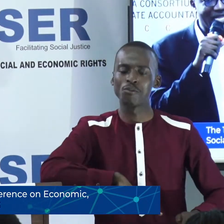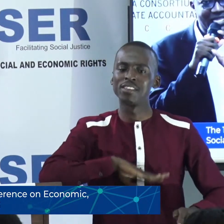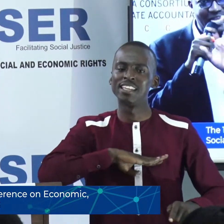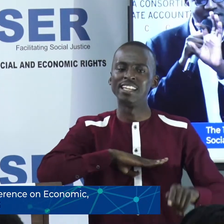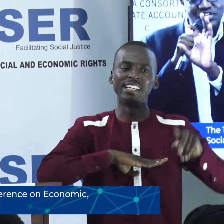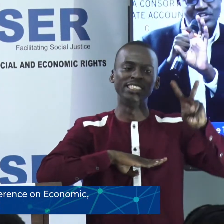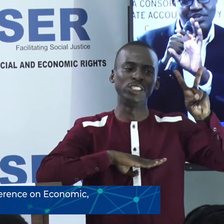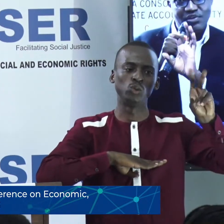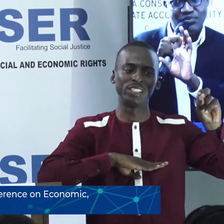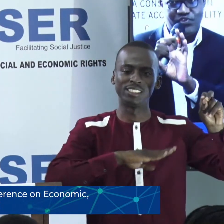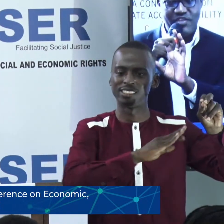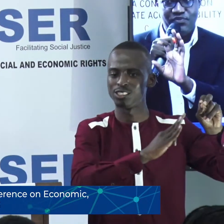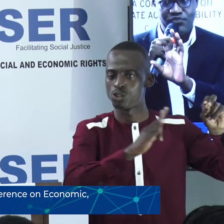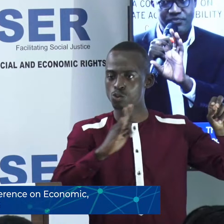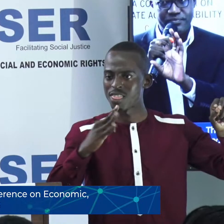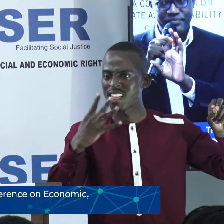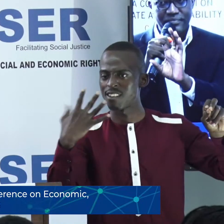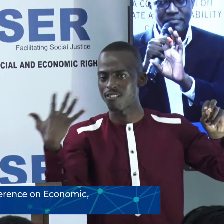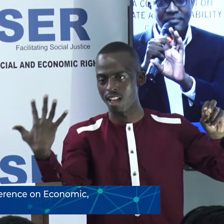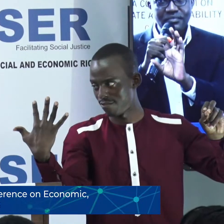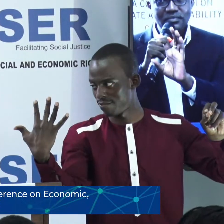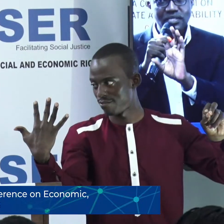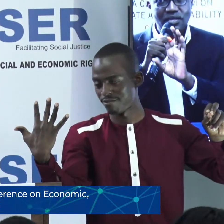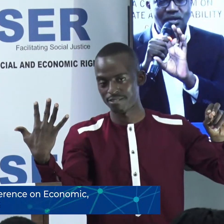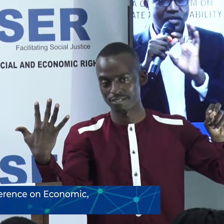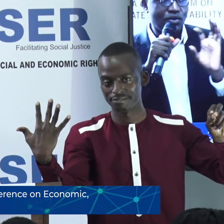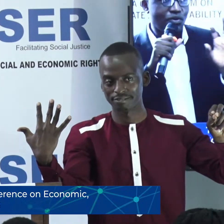and 35,